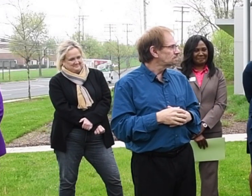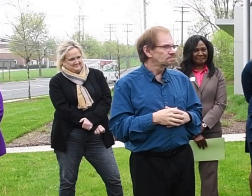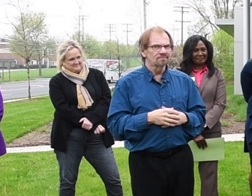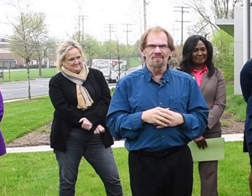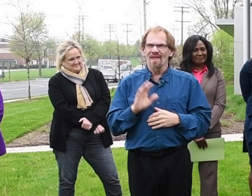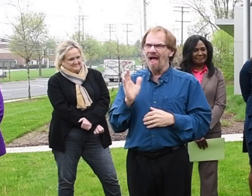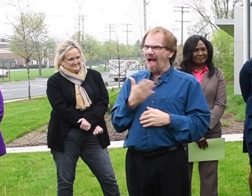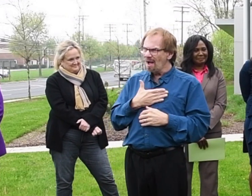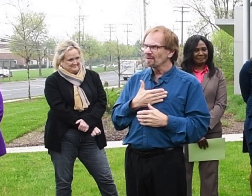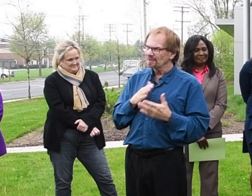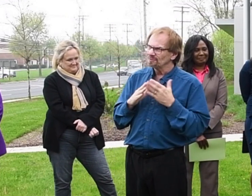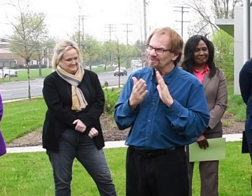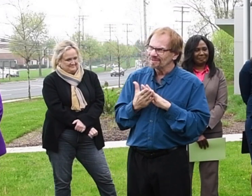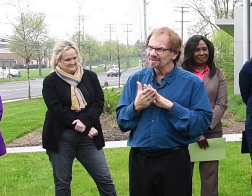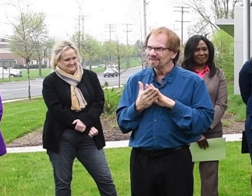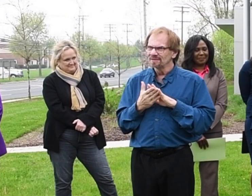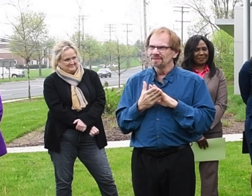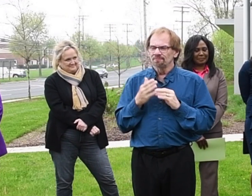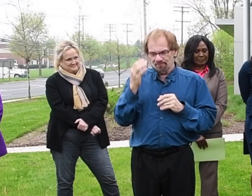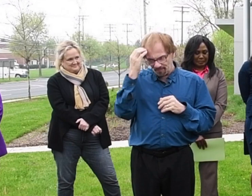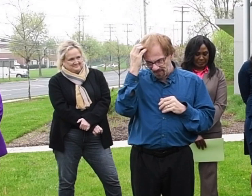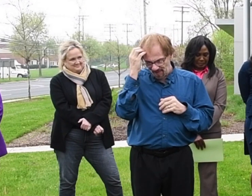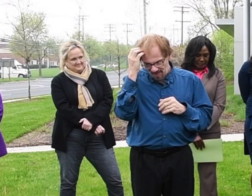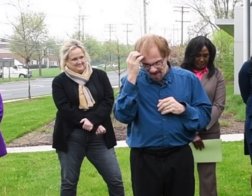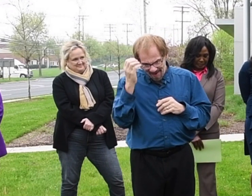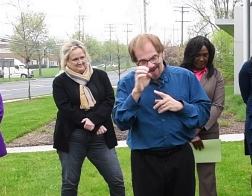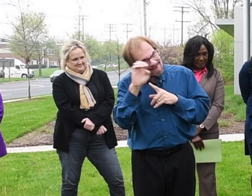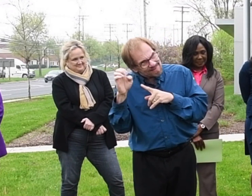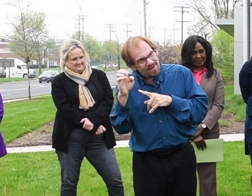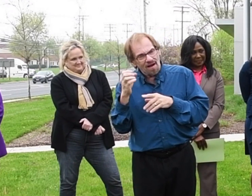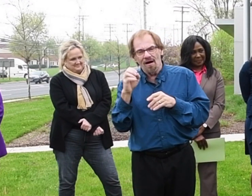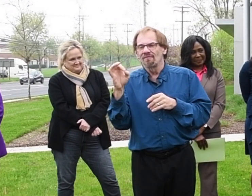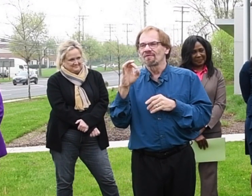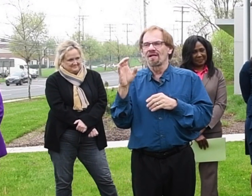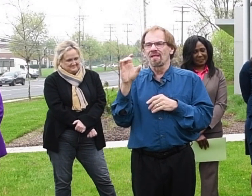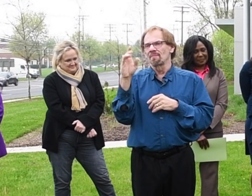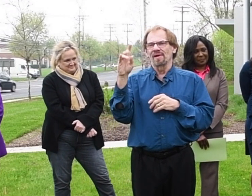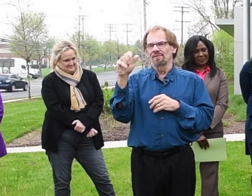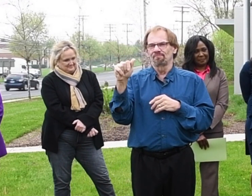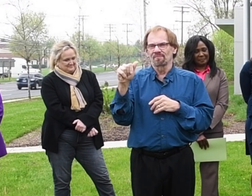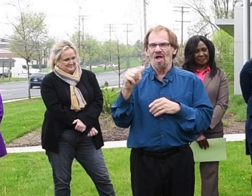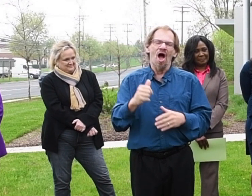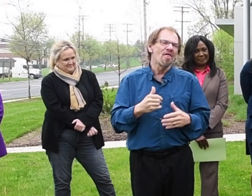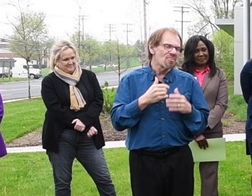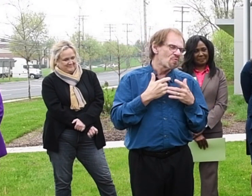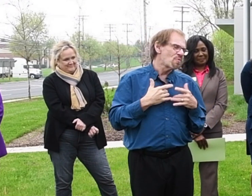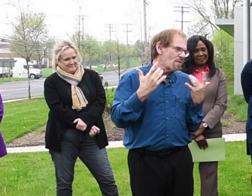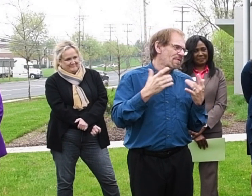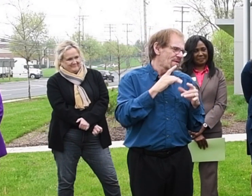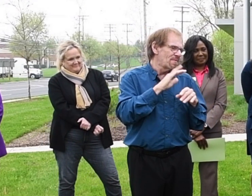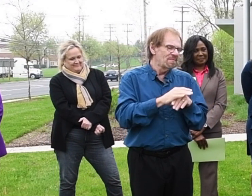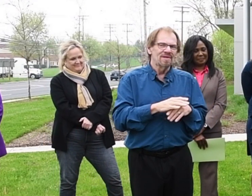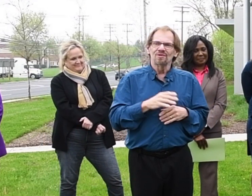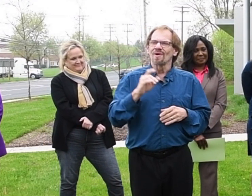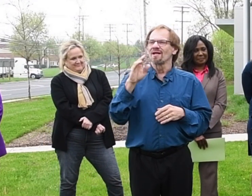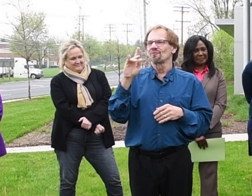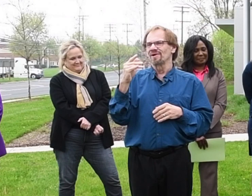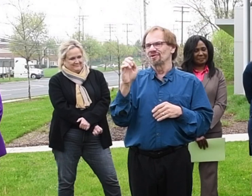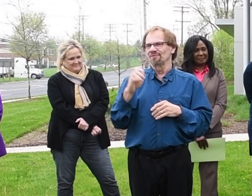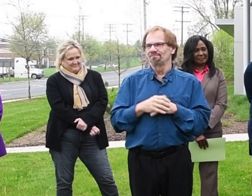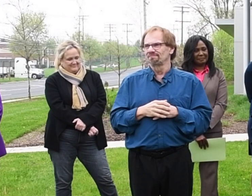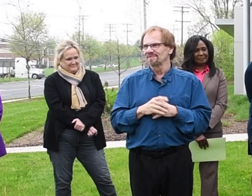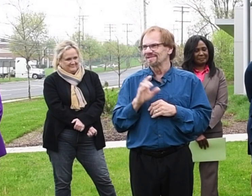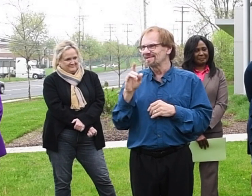Our communities east of Columbia are thrilled of your commitment, Dr. Ball, for long-term investments to the Elkridge Civic District project,